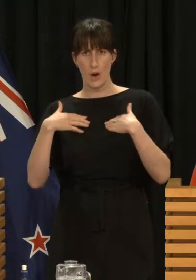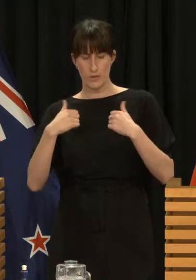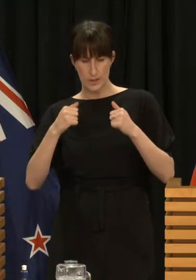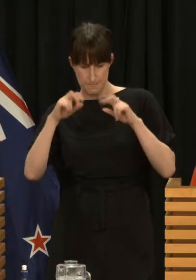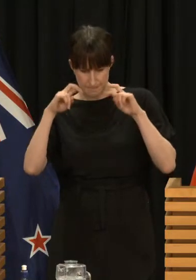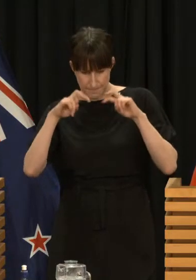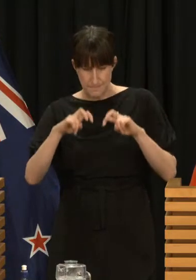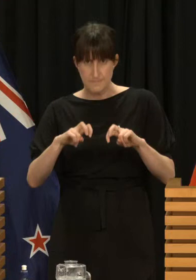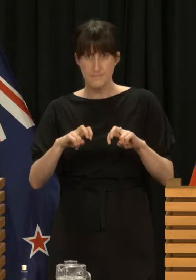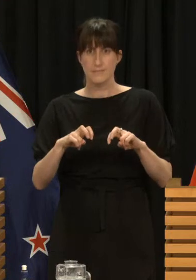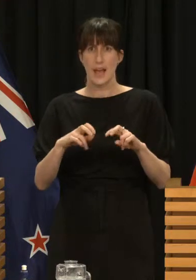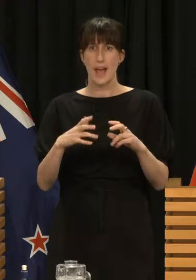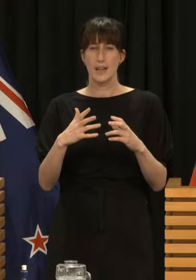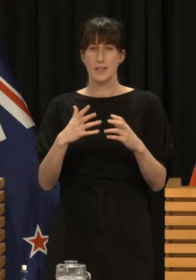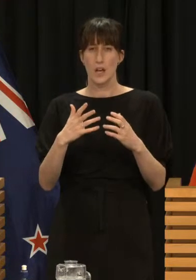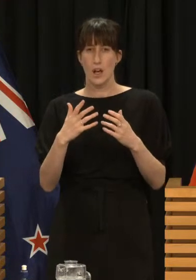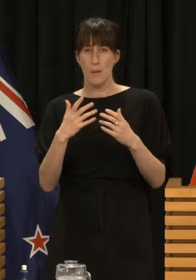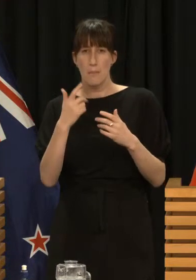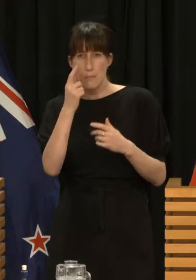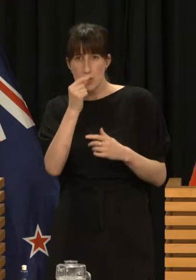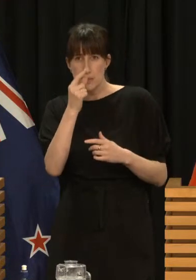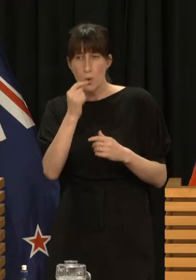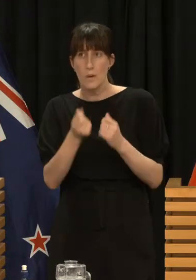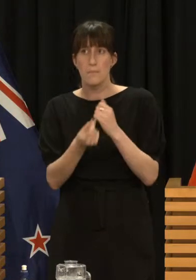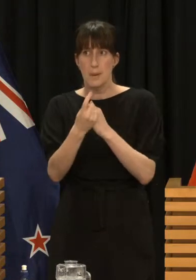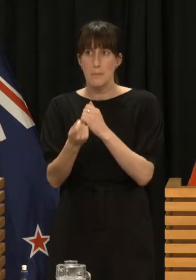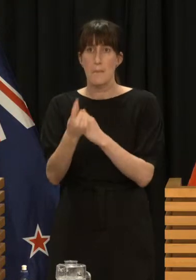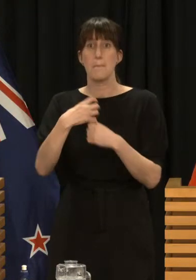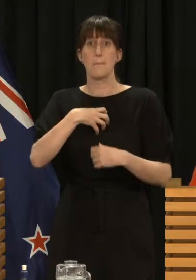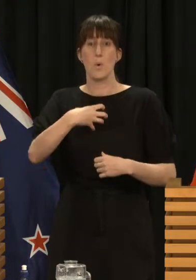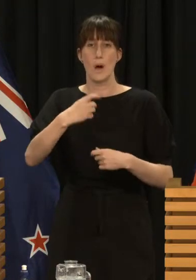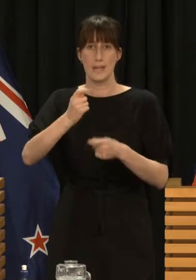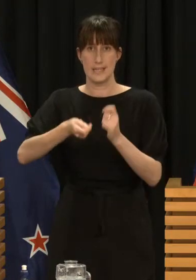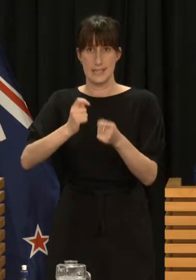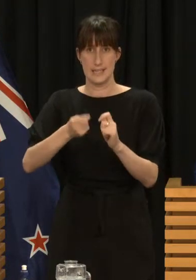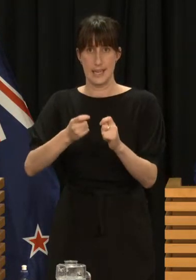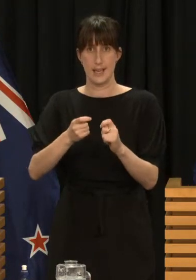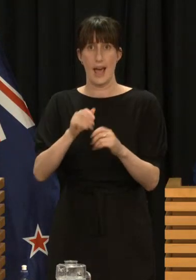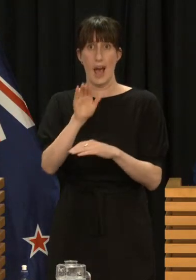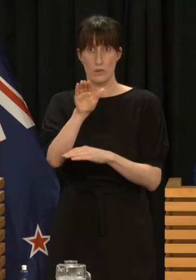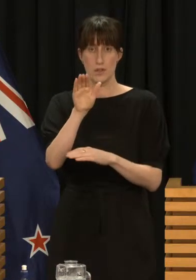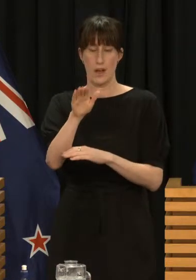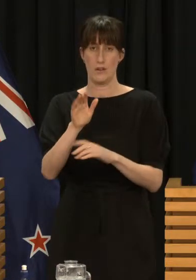CBD. And there are a number of urgent care and after-hours clinics in